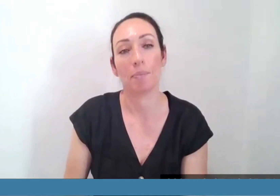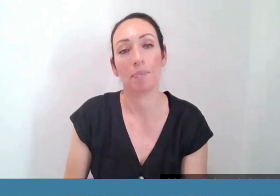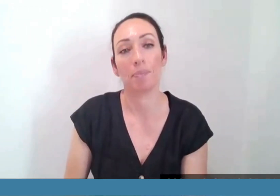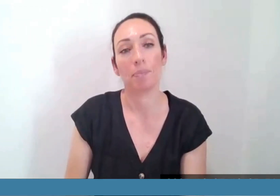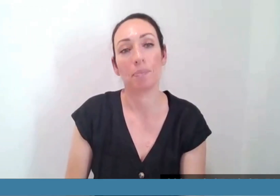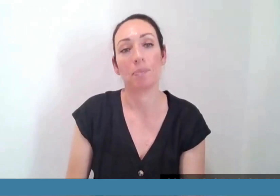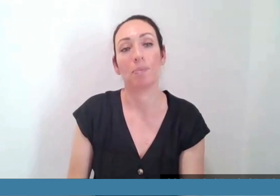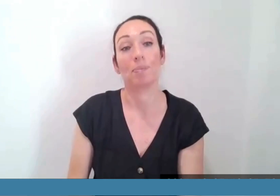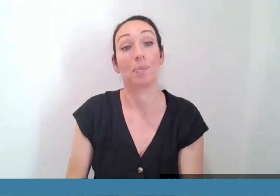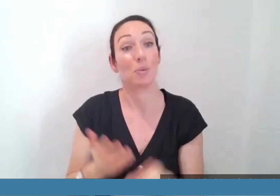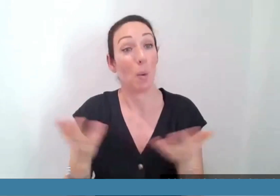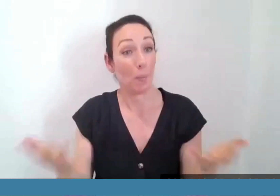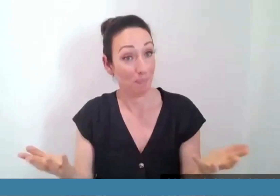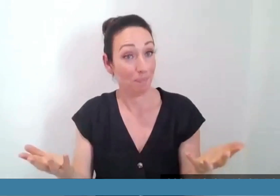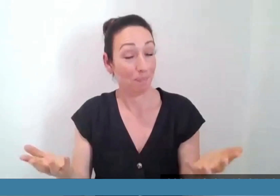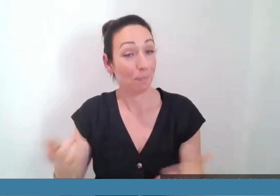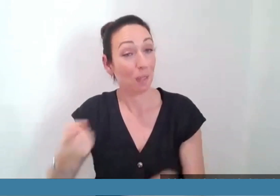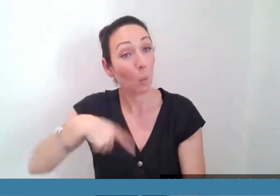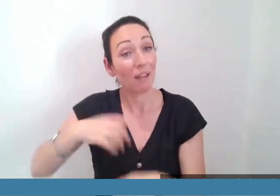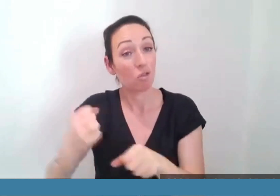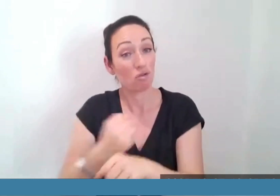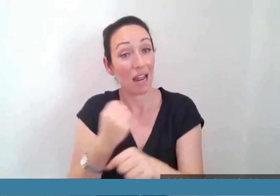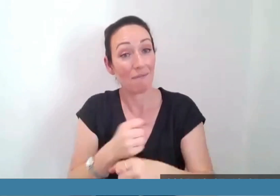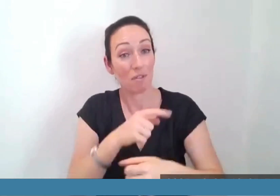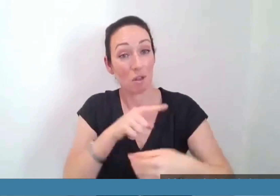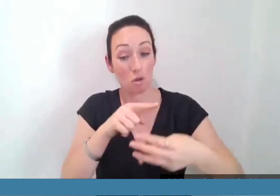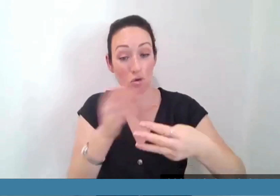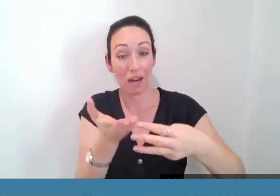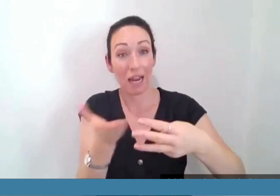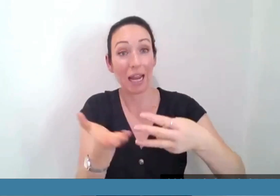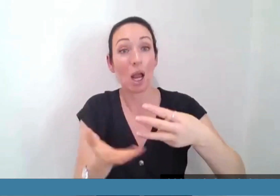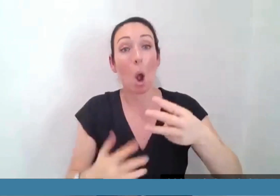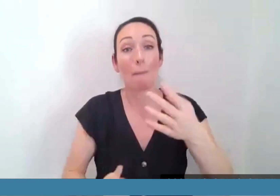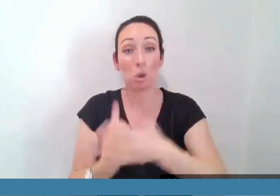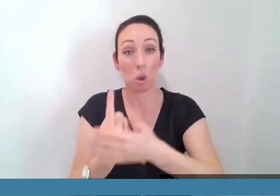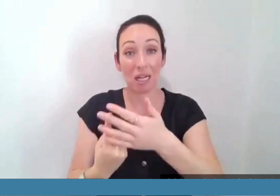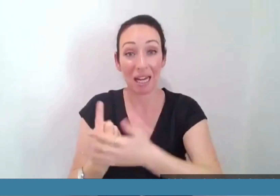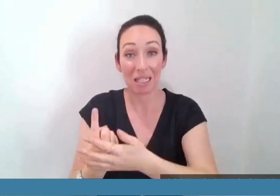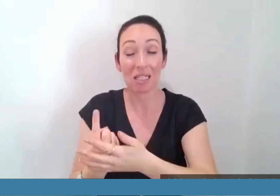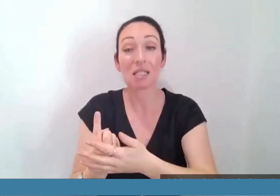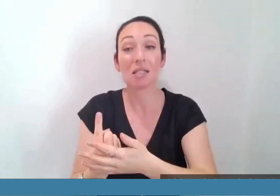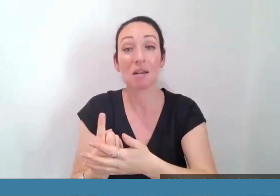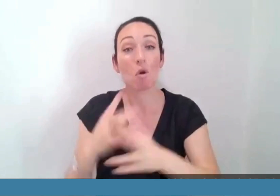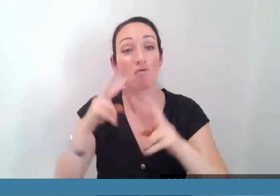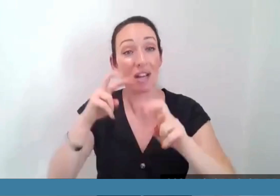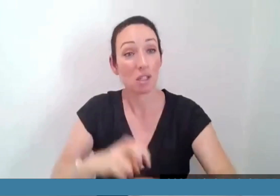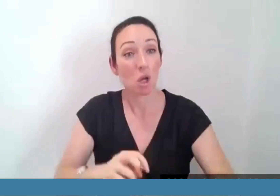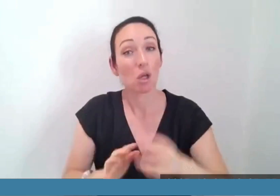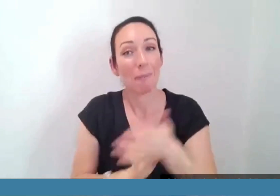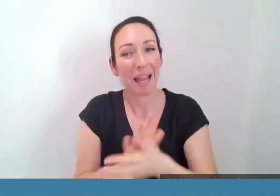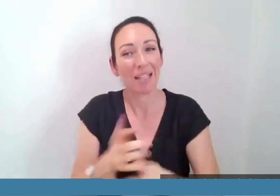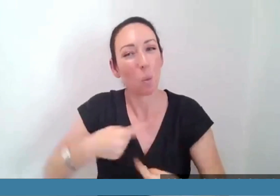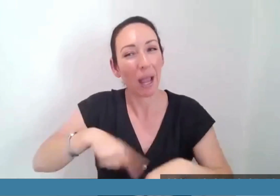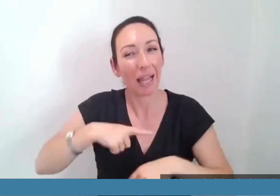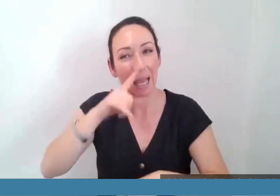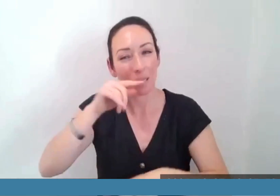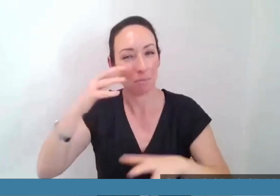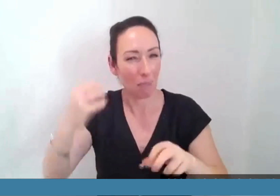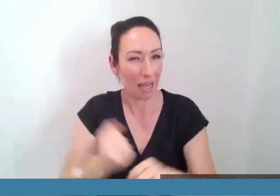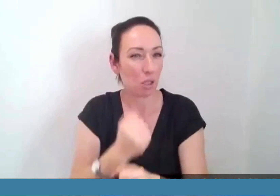So we've created the 3 research opportunities so that we can make sure that there is a focus on groups who